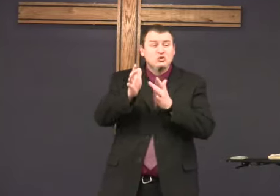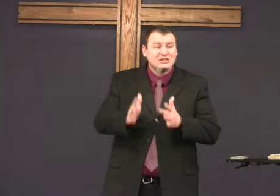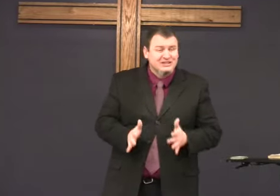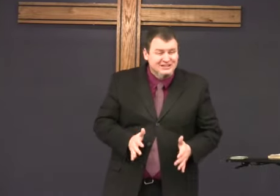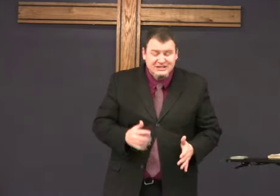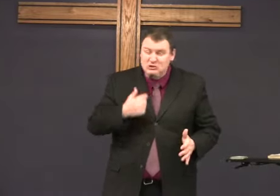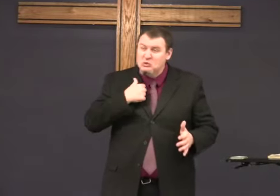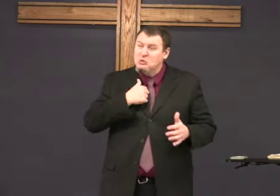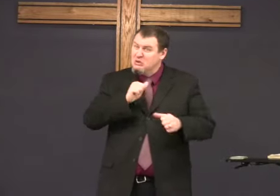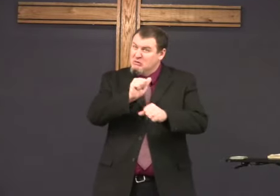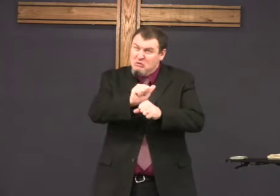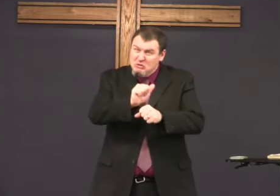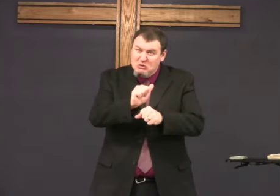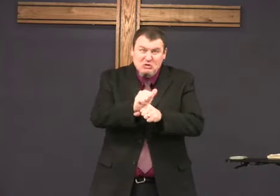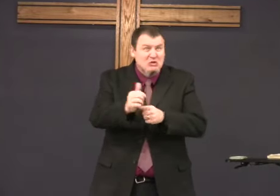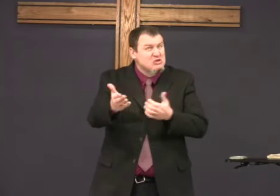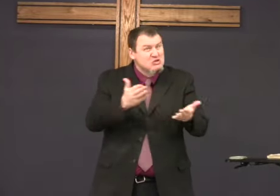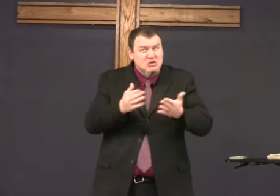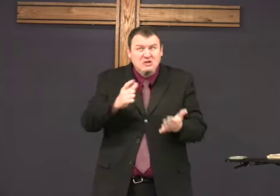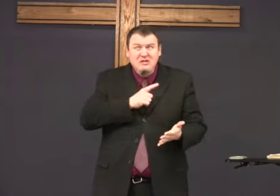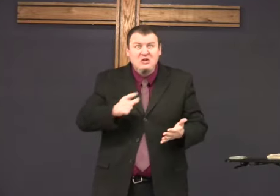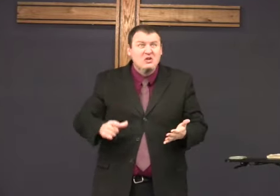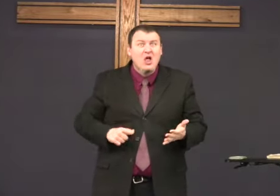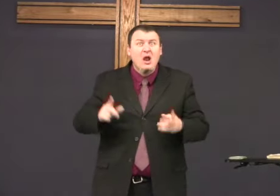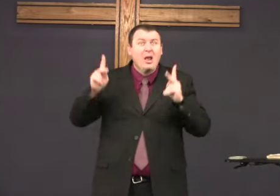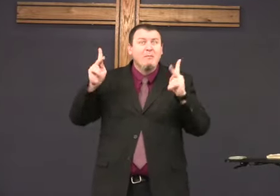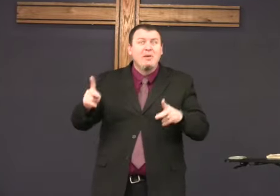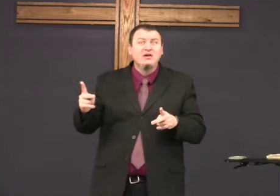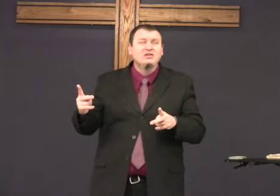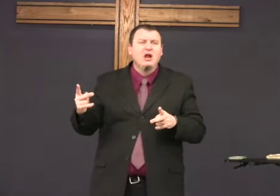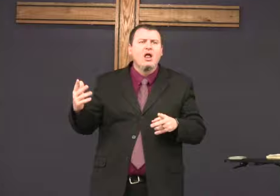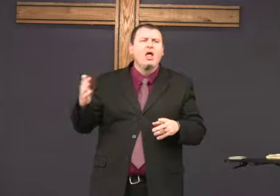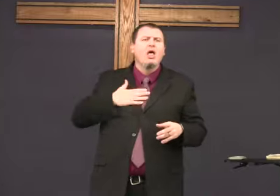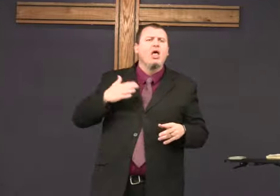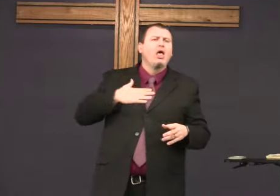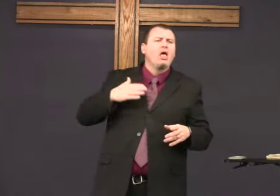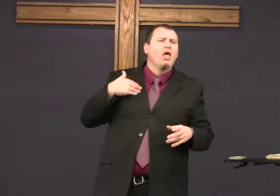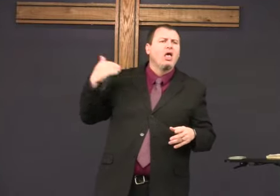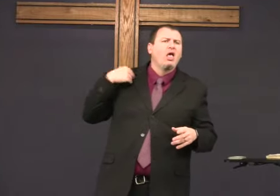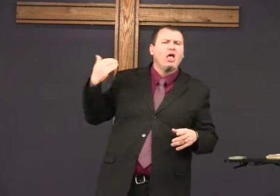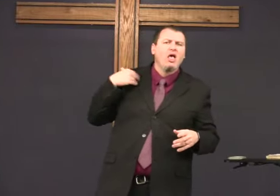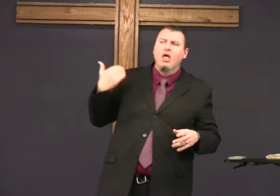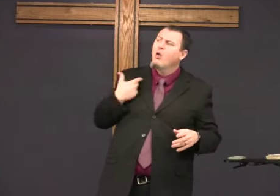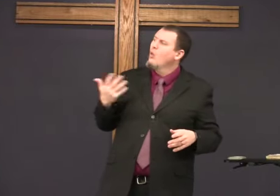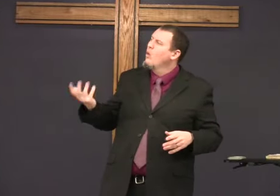You know, sometimes we as Christians, we work when we're working and serving the Lord, and someone says, hey,